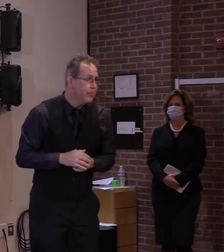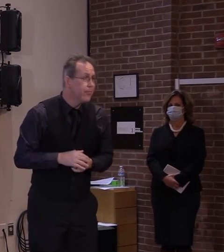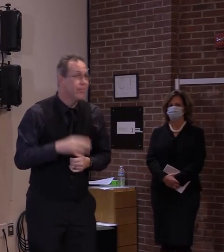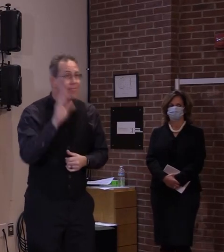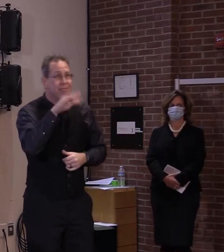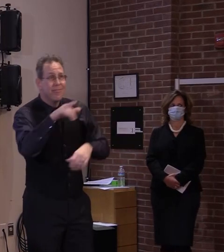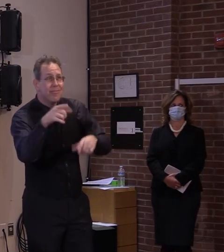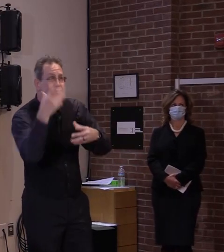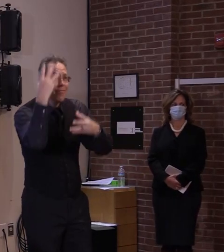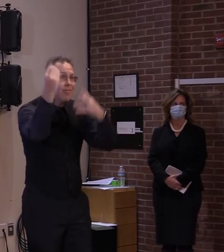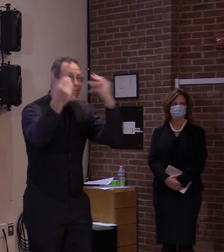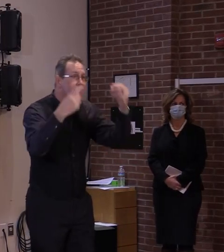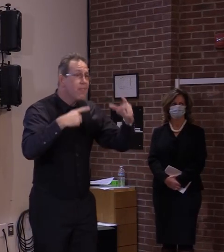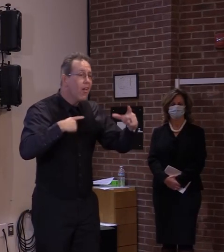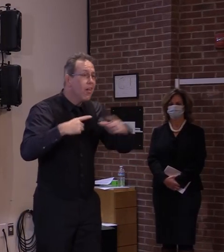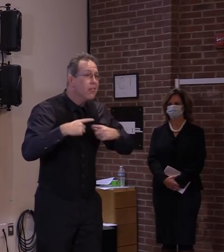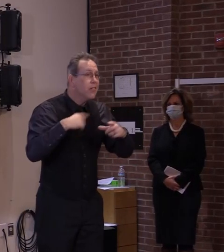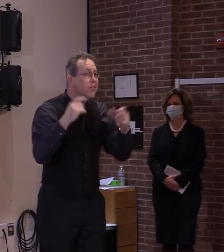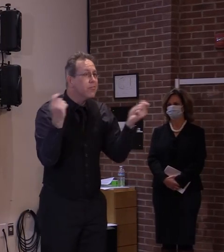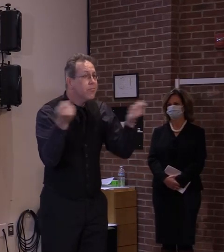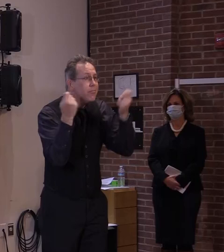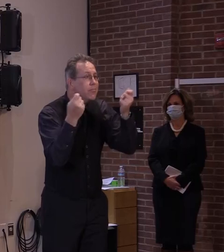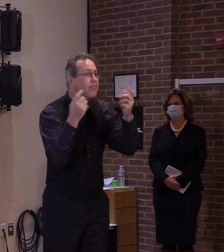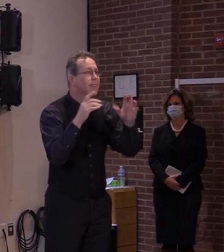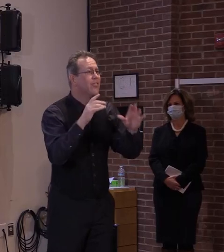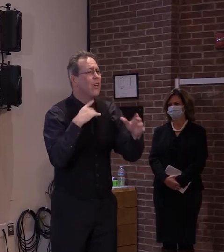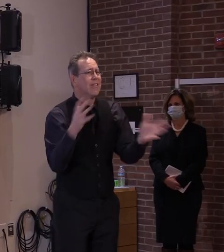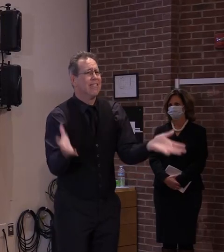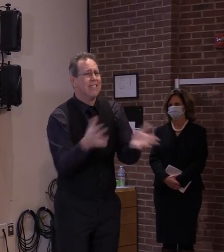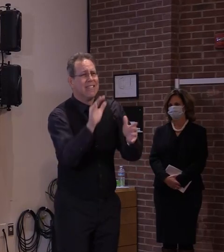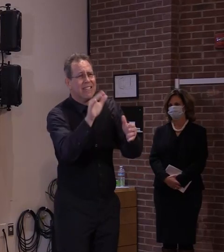Vermont. Looking now at the patterns that we've seen, we've shown this